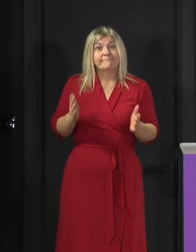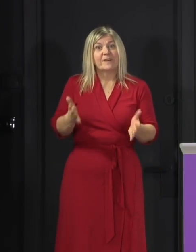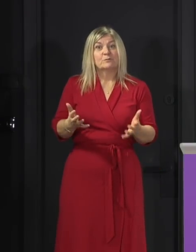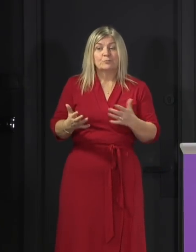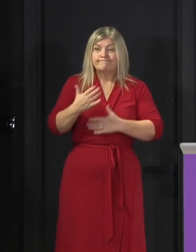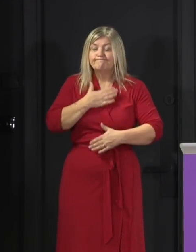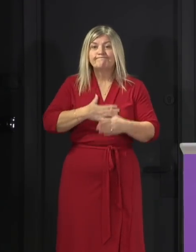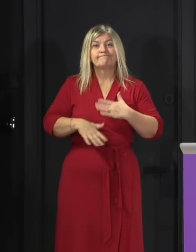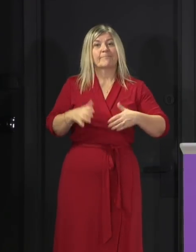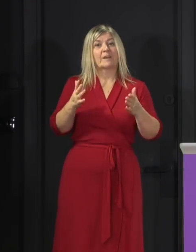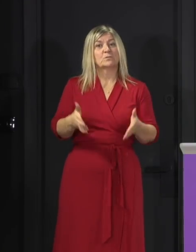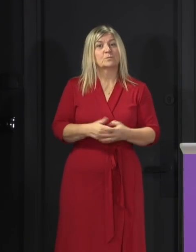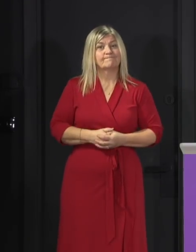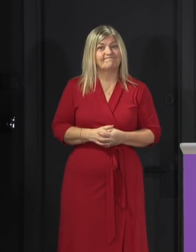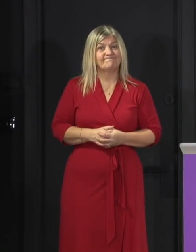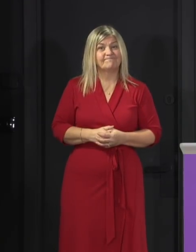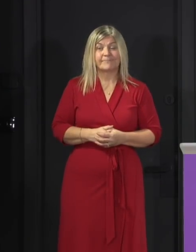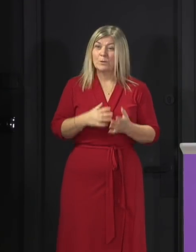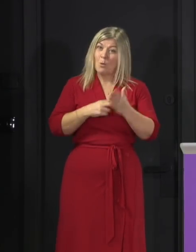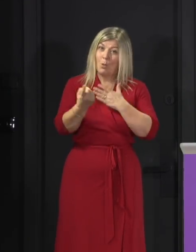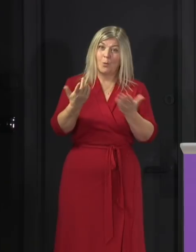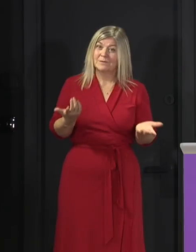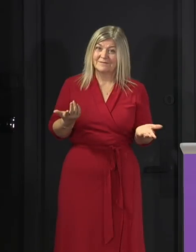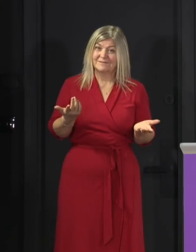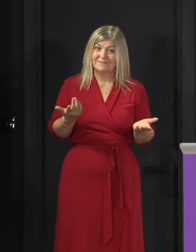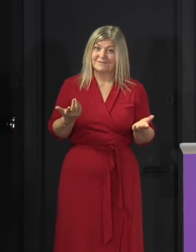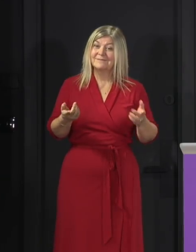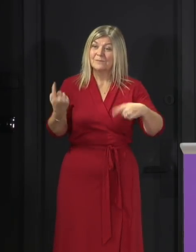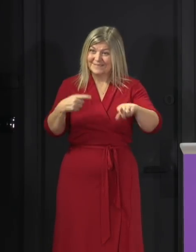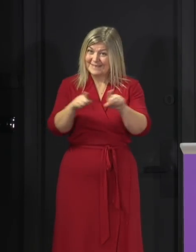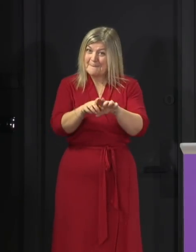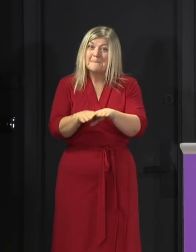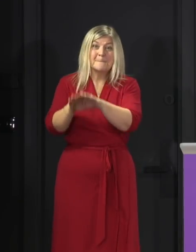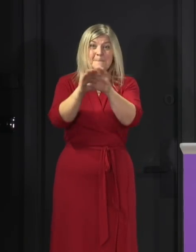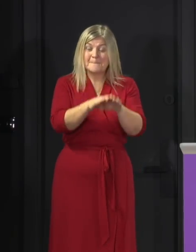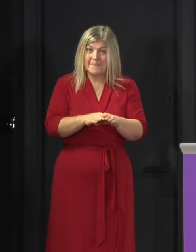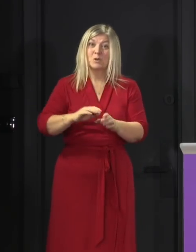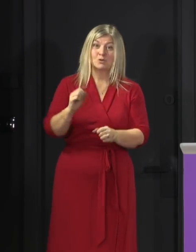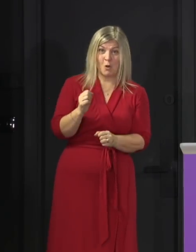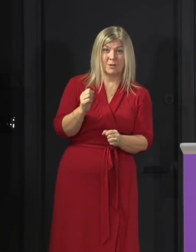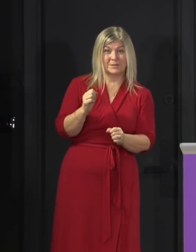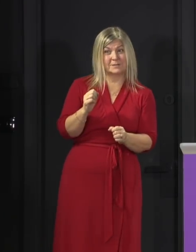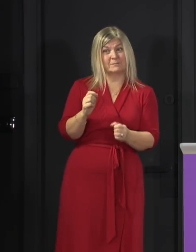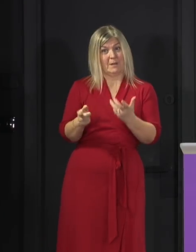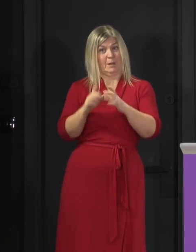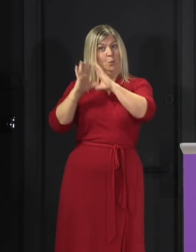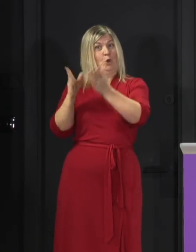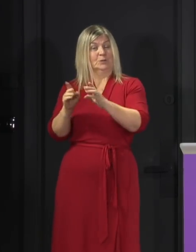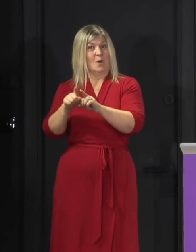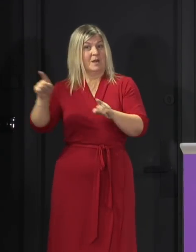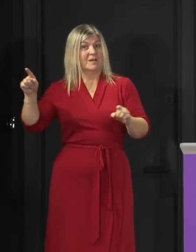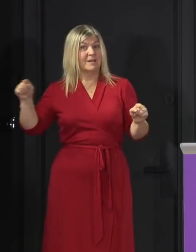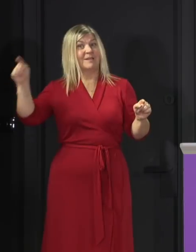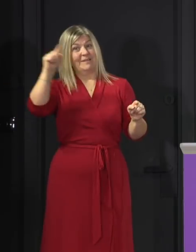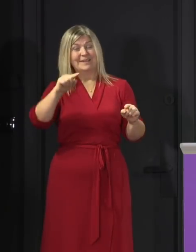We're not alone. Again, I don't expect that to make people feel better, but the world is still living with this, and we don't have to look very far to see